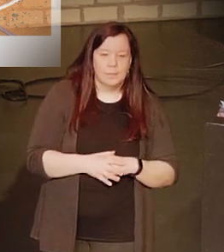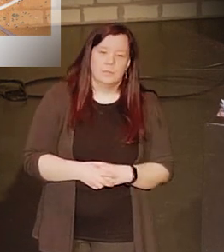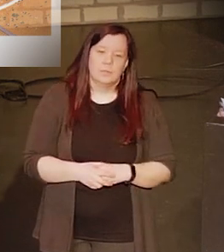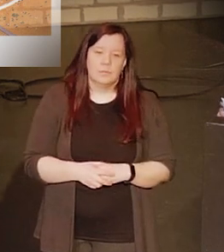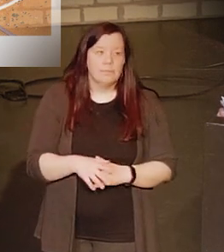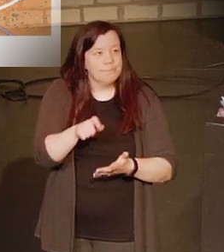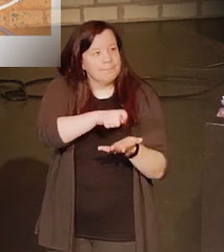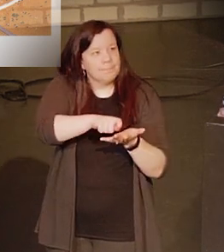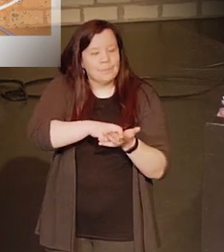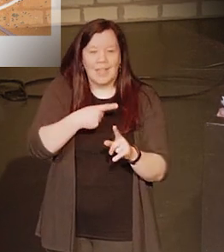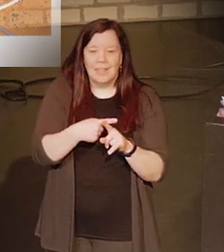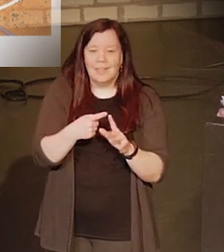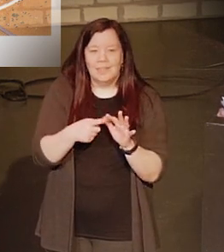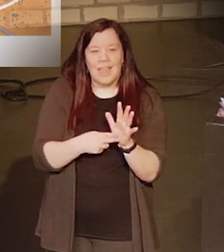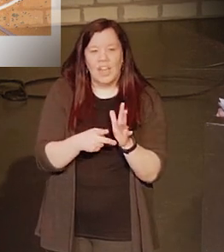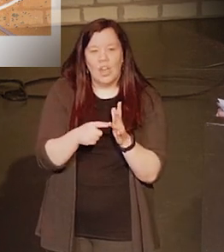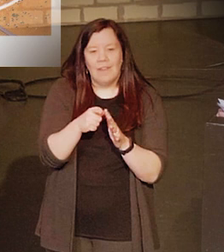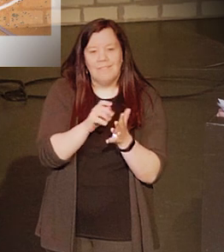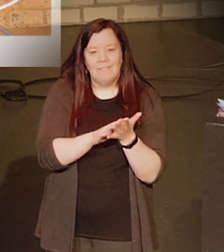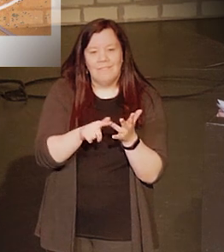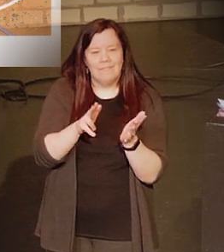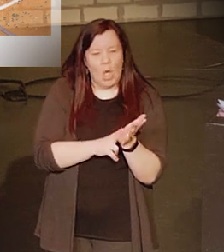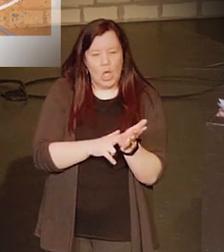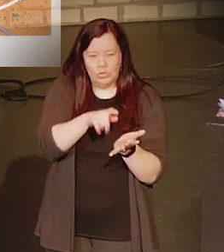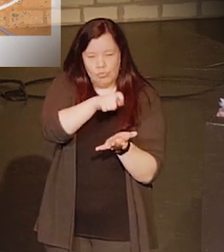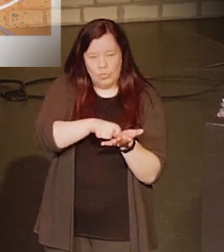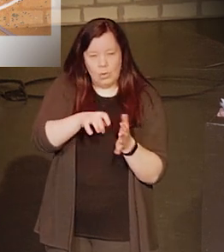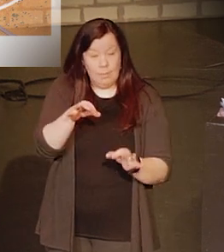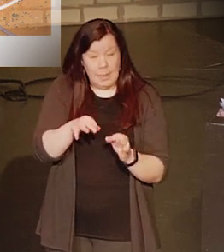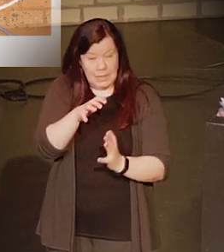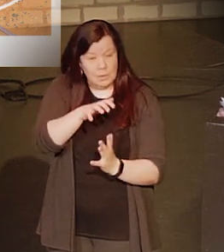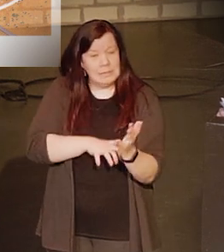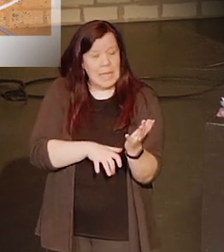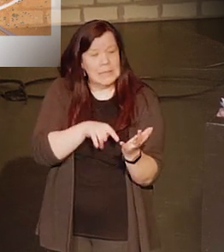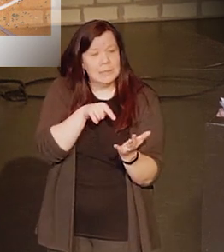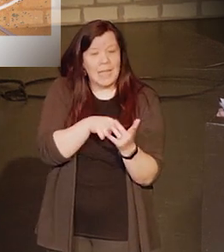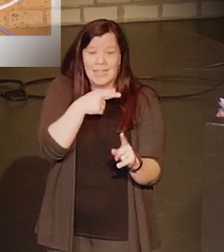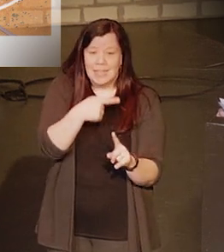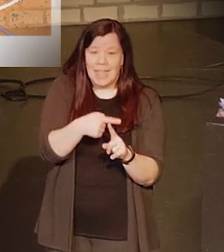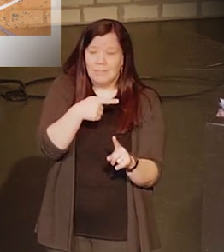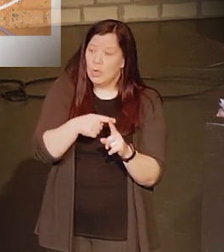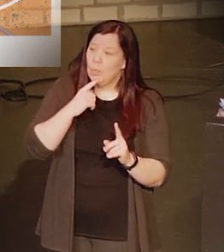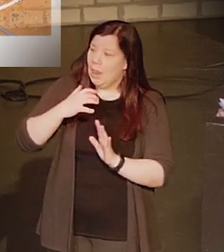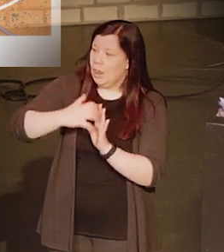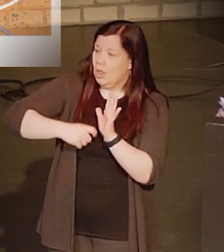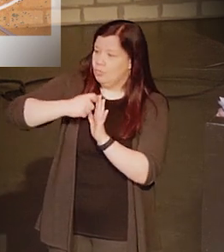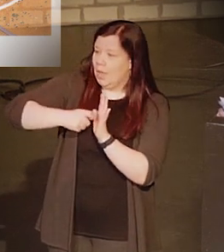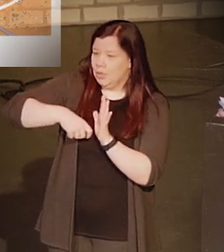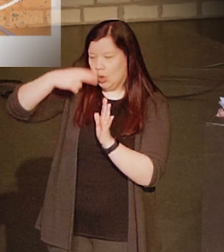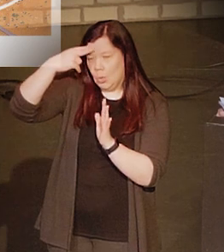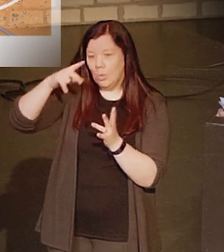of this period, who wrote both historical and political texts, will, by the middle of the 4th century, write a text called